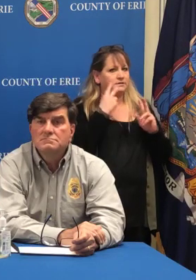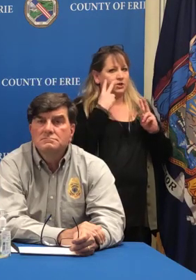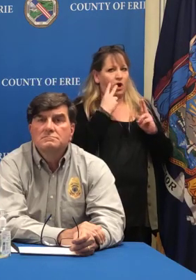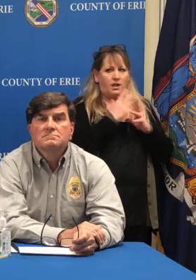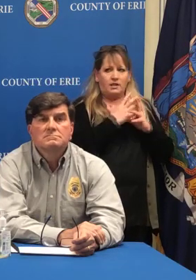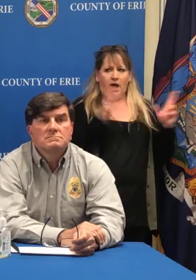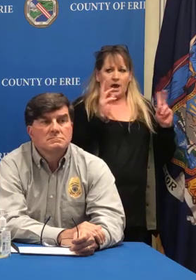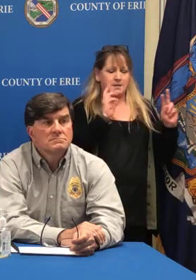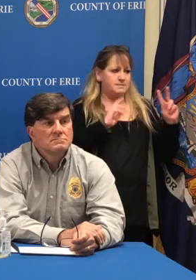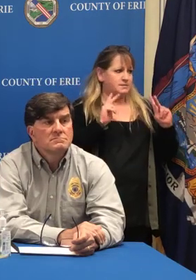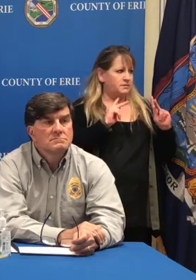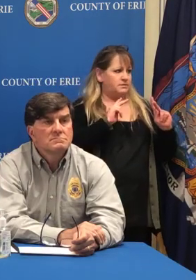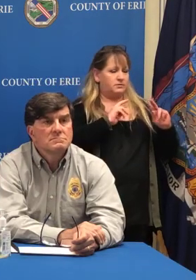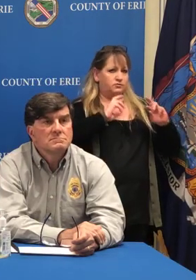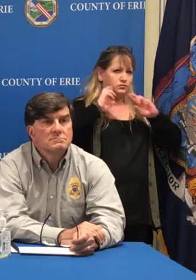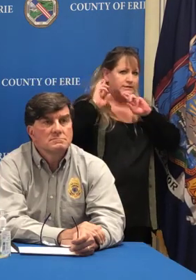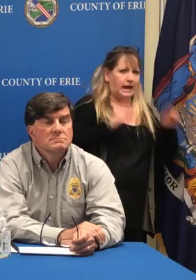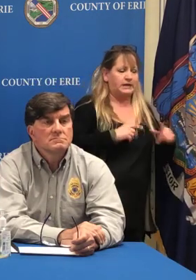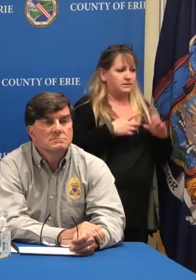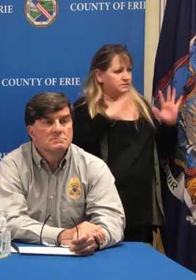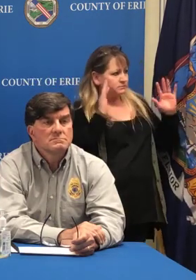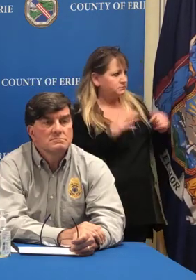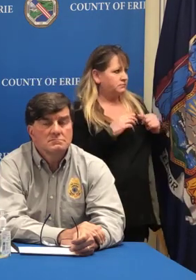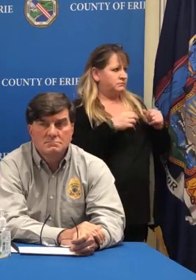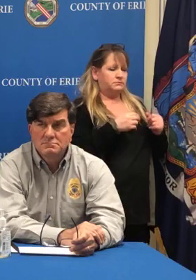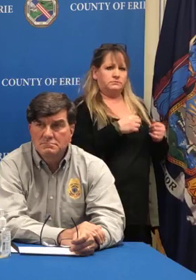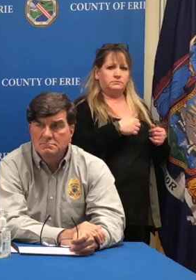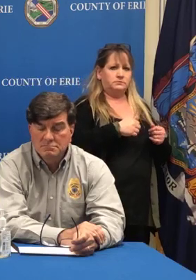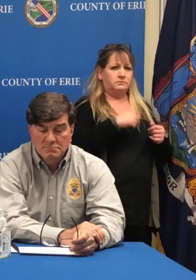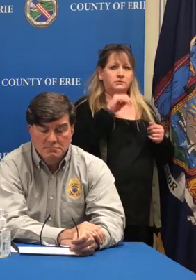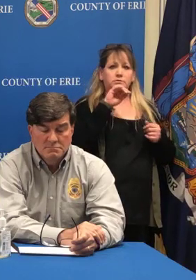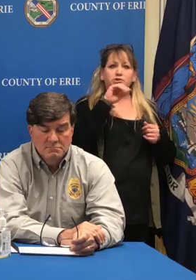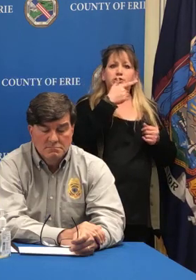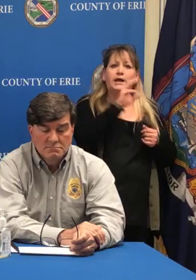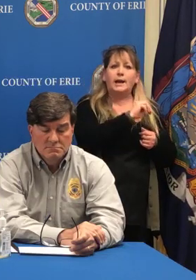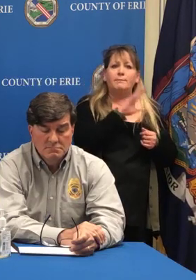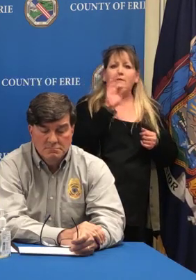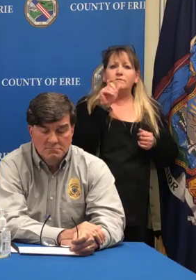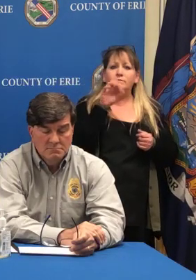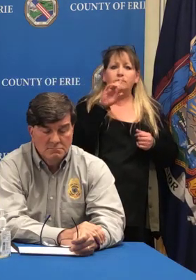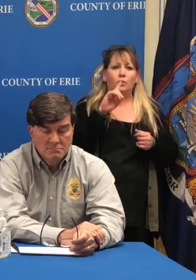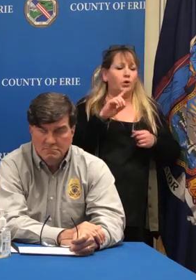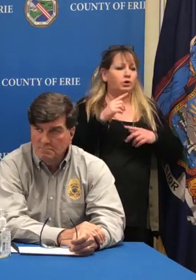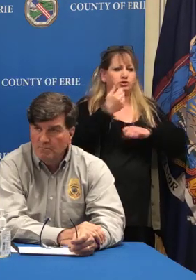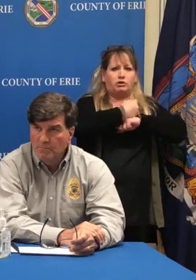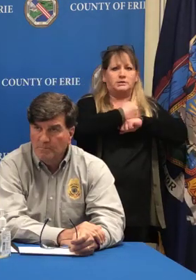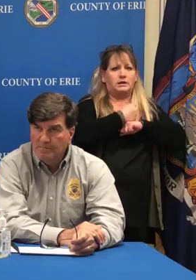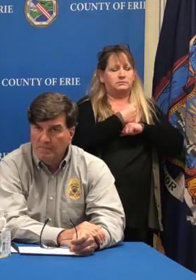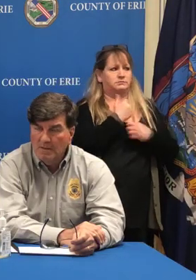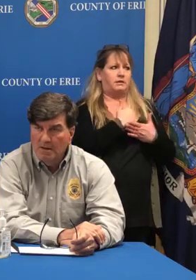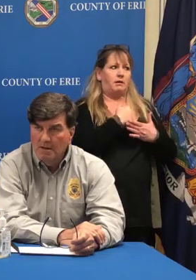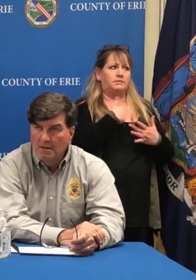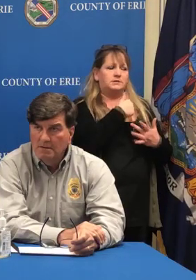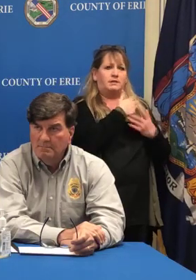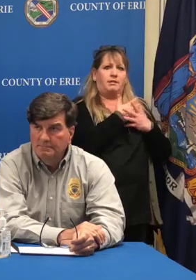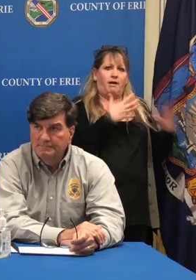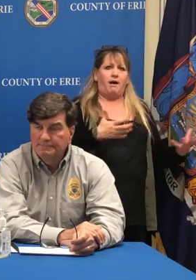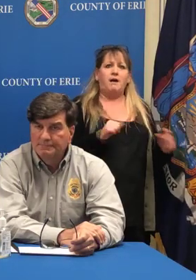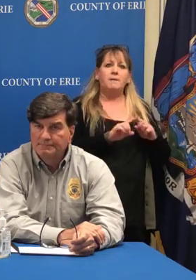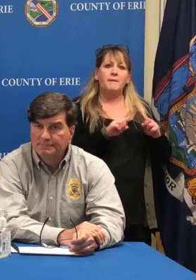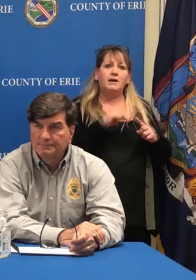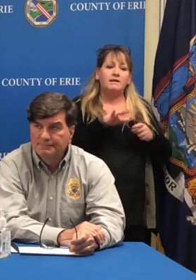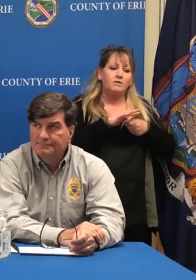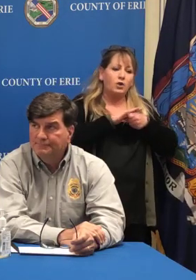action and reaction from General Motors and Ford. They shut down, which is very helpful. But no matter what you are, if you're the